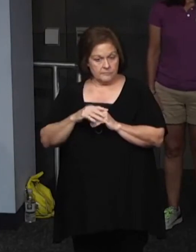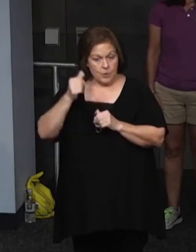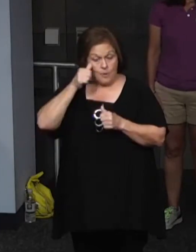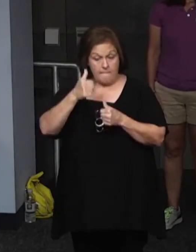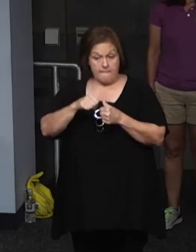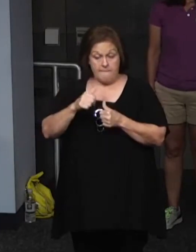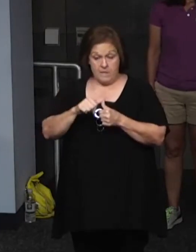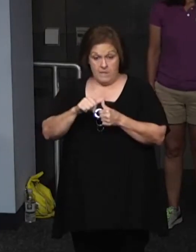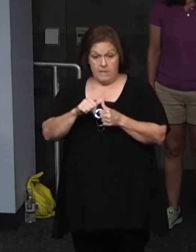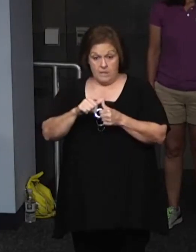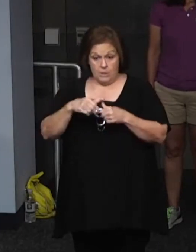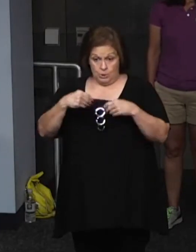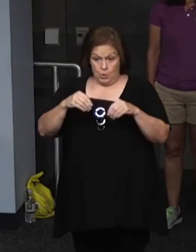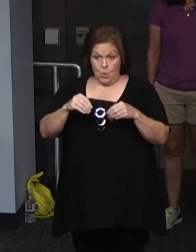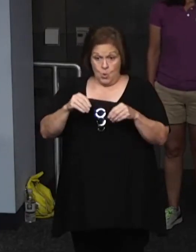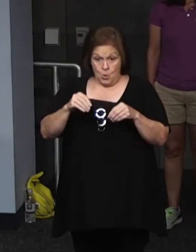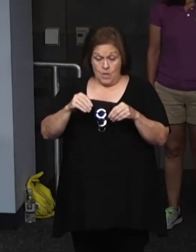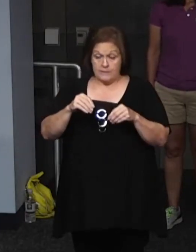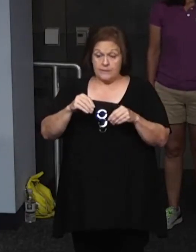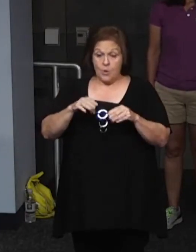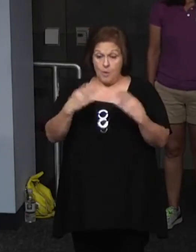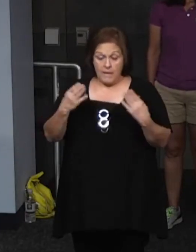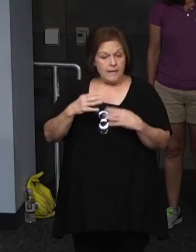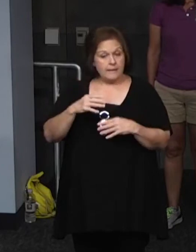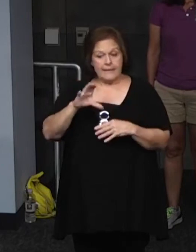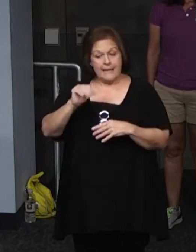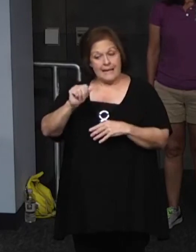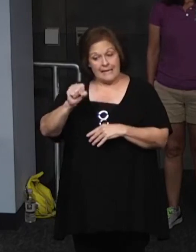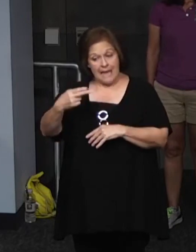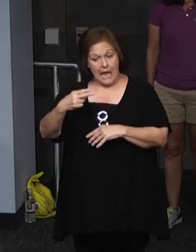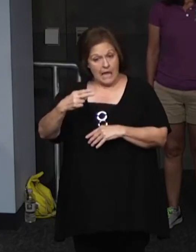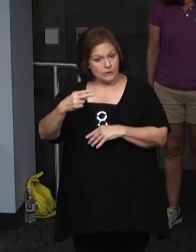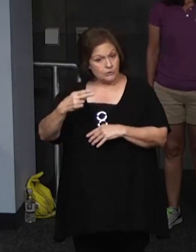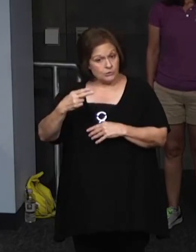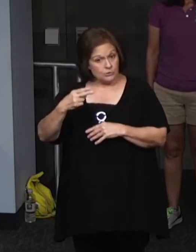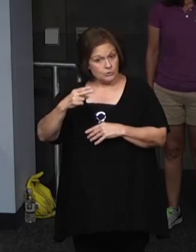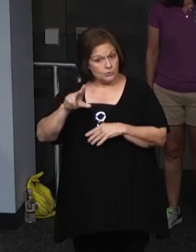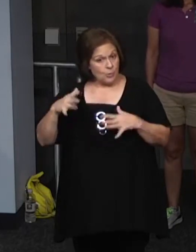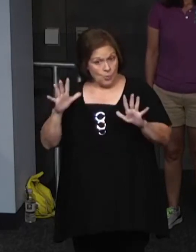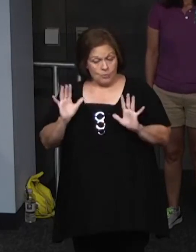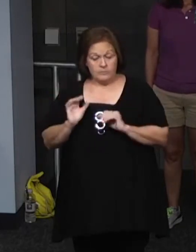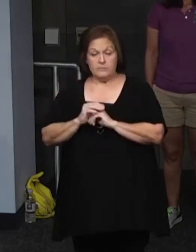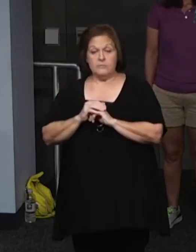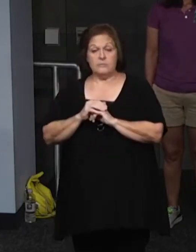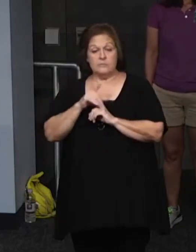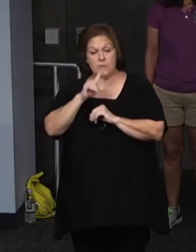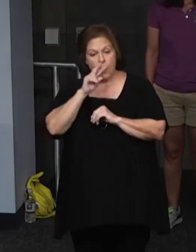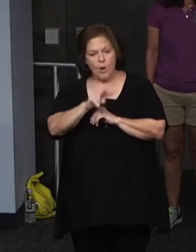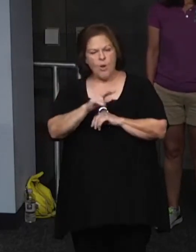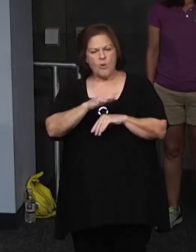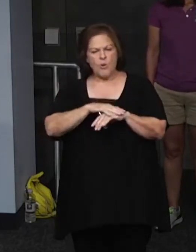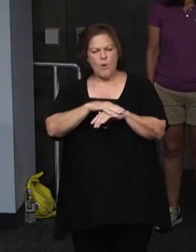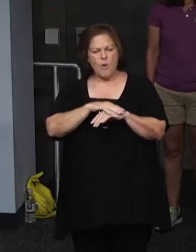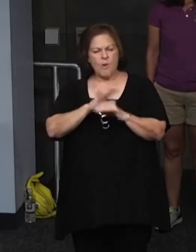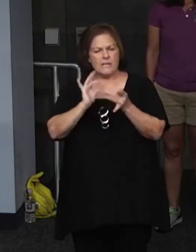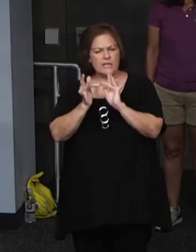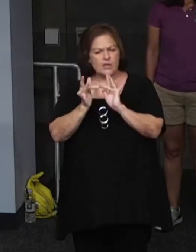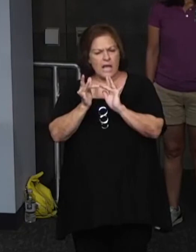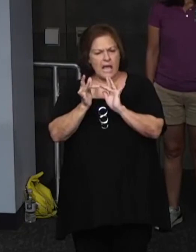remember, many of the stores that are open are cash only, and you can refer to many of the social media sites, I'm